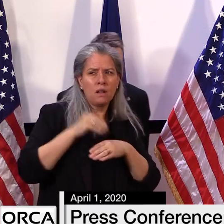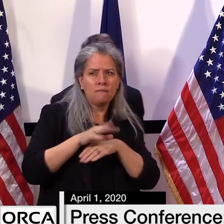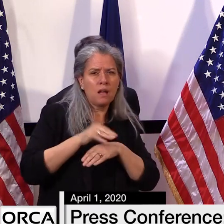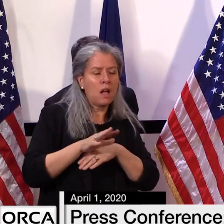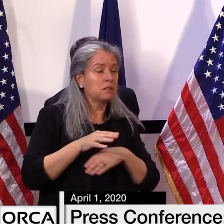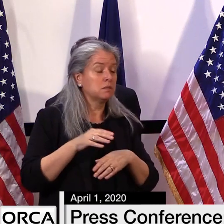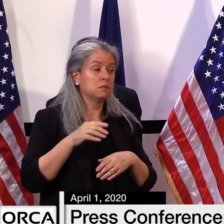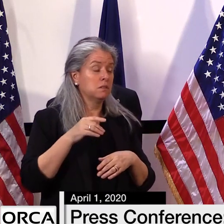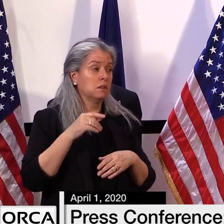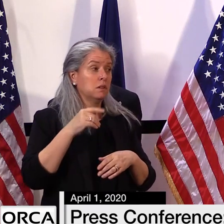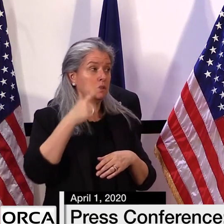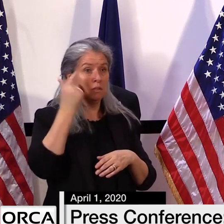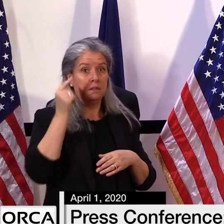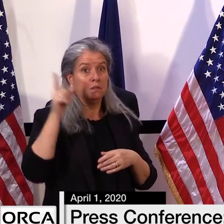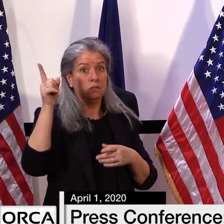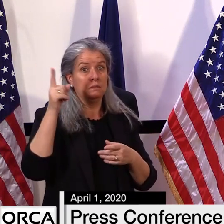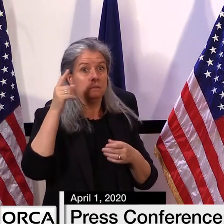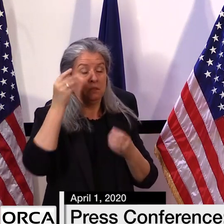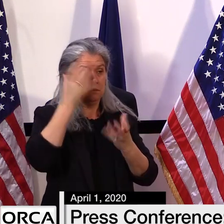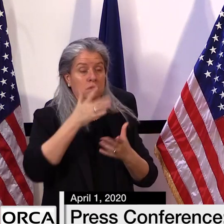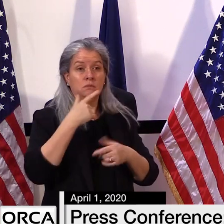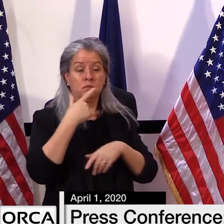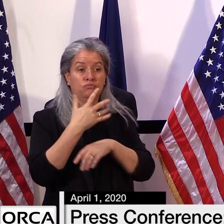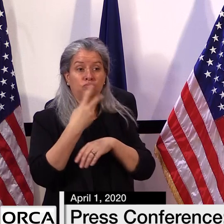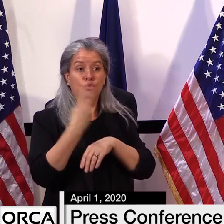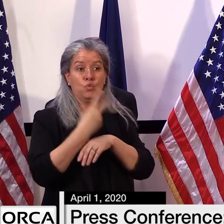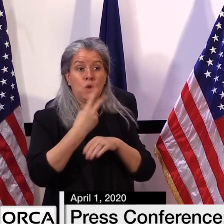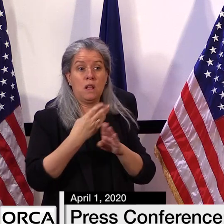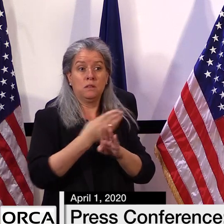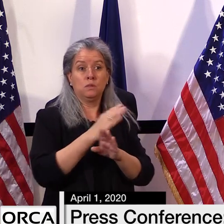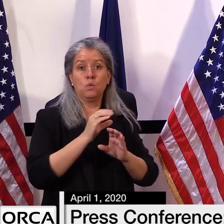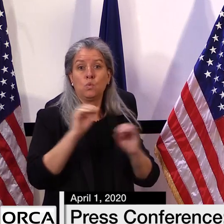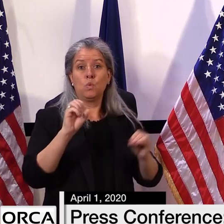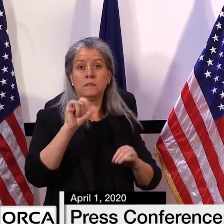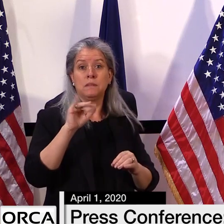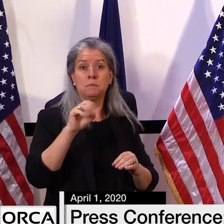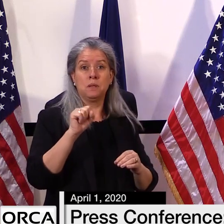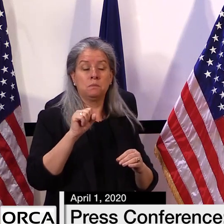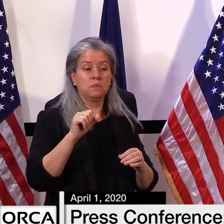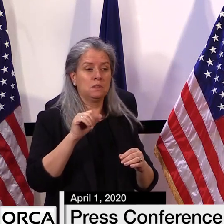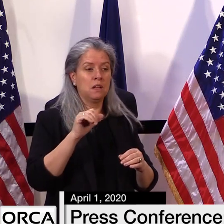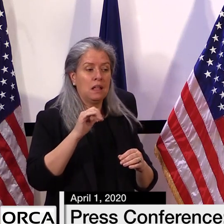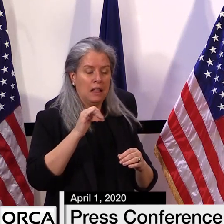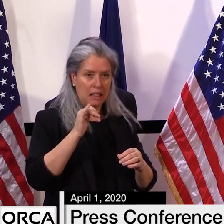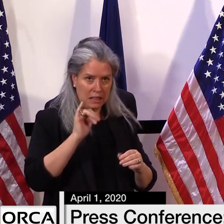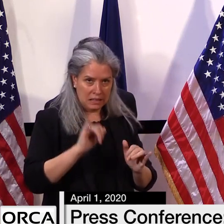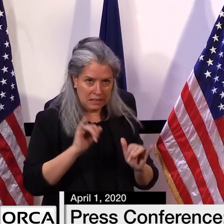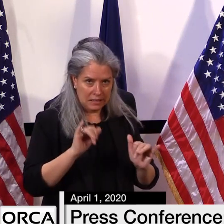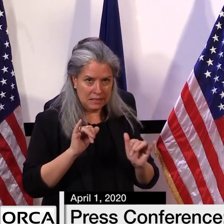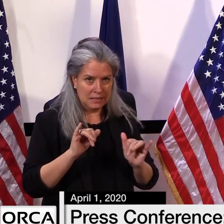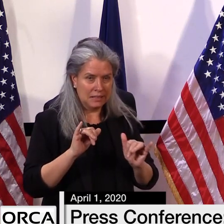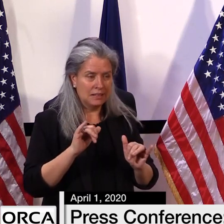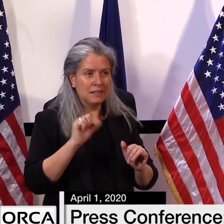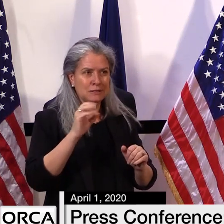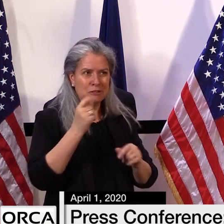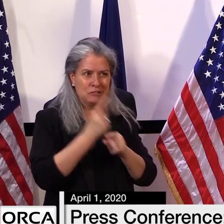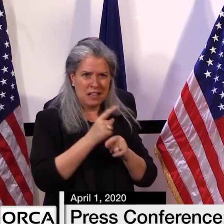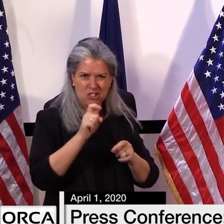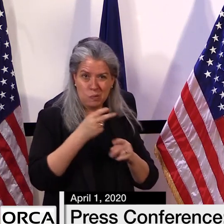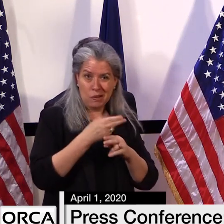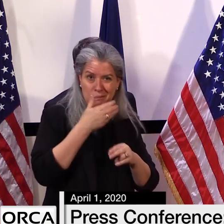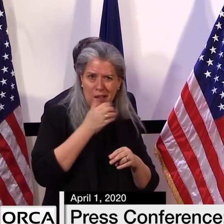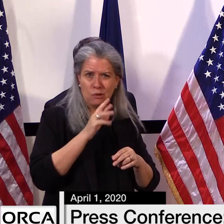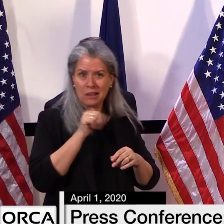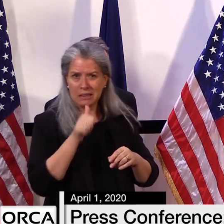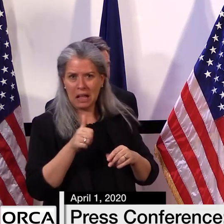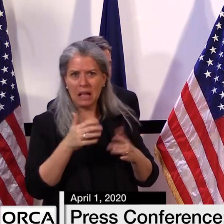out with about this pre-symptomatic period only leads to questions like that. And they have to be answered on a rapid